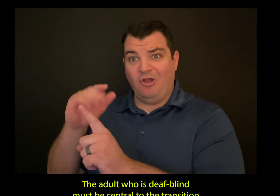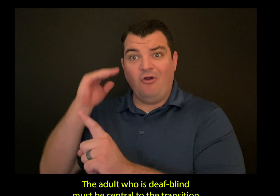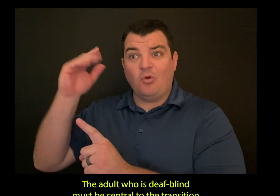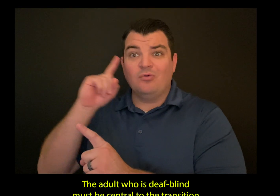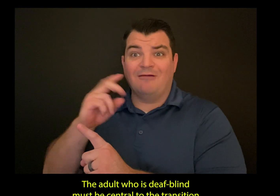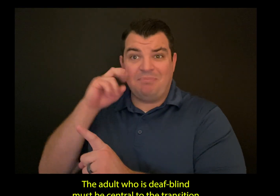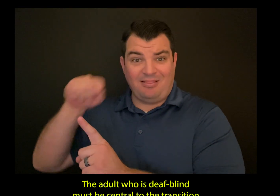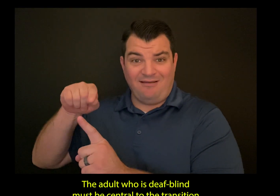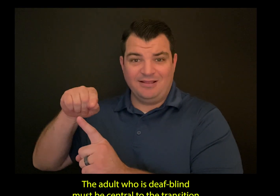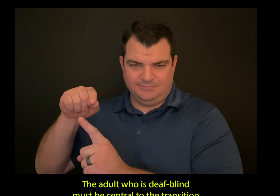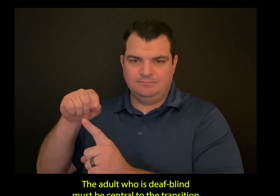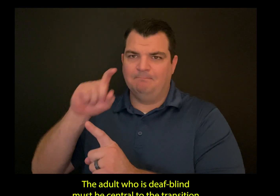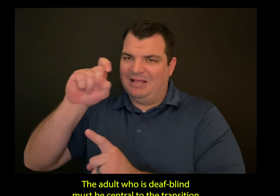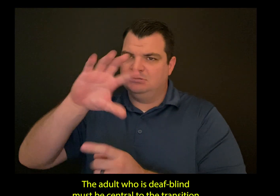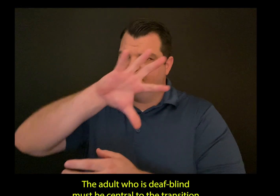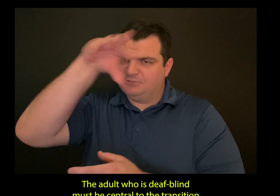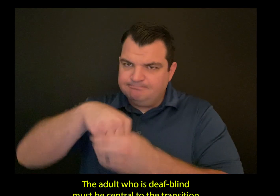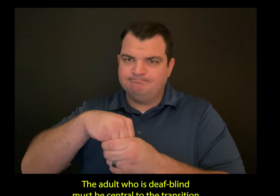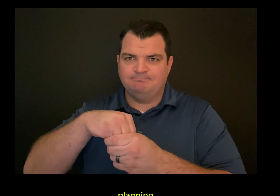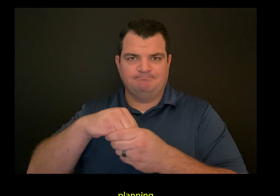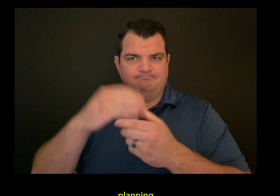The adult who is deafblind must be central to the transition planning.